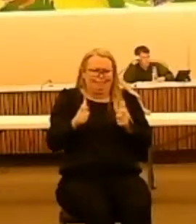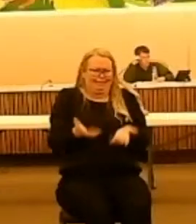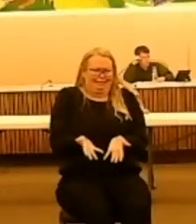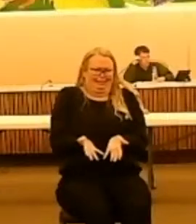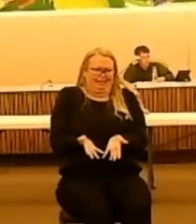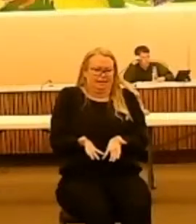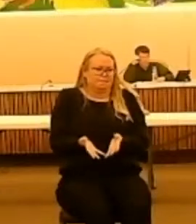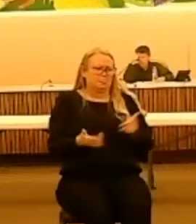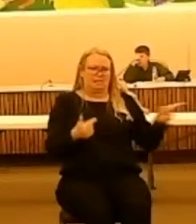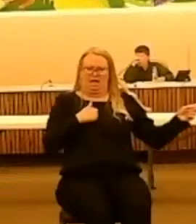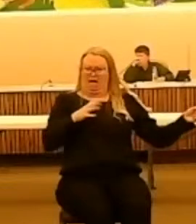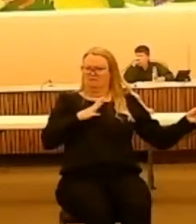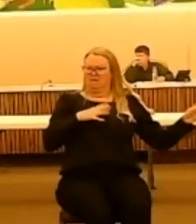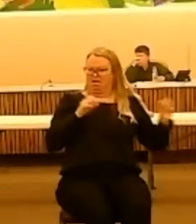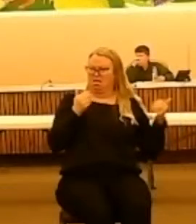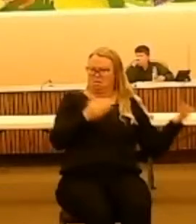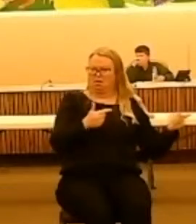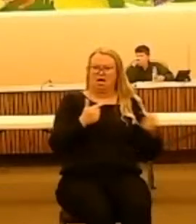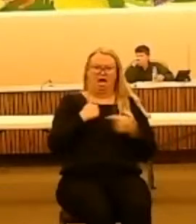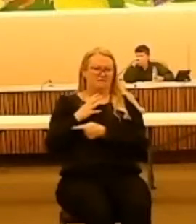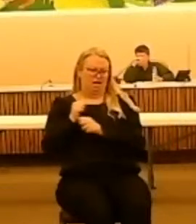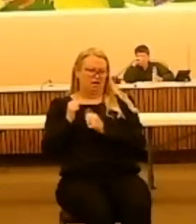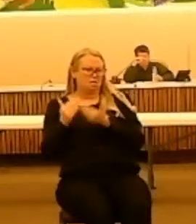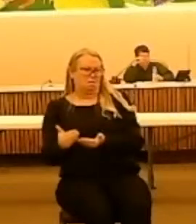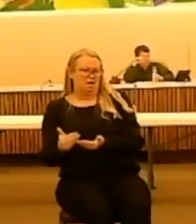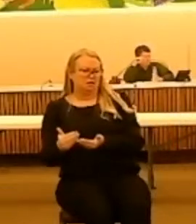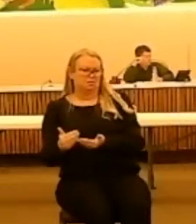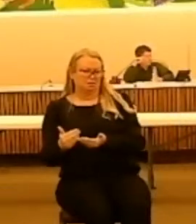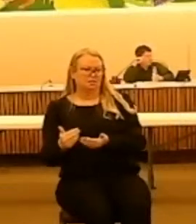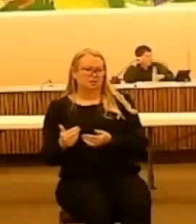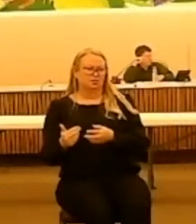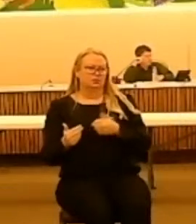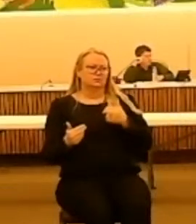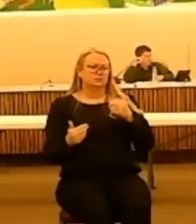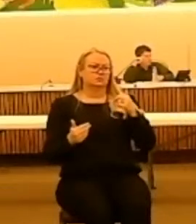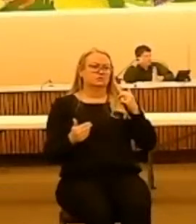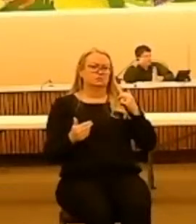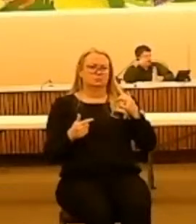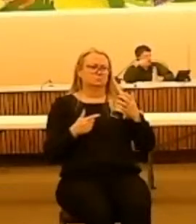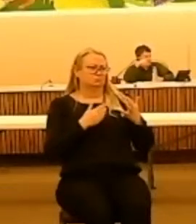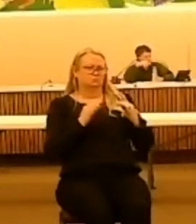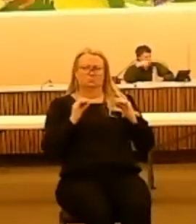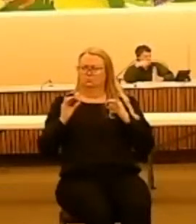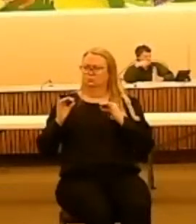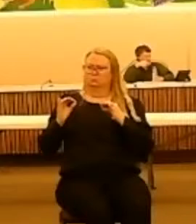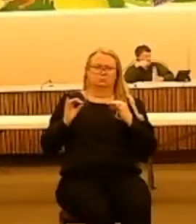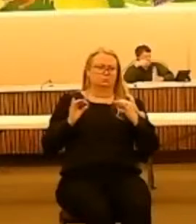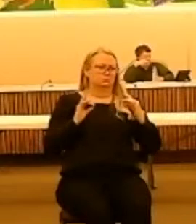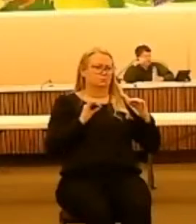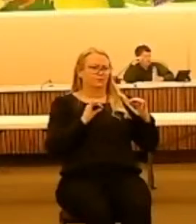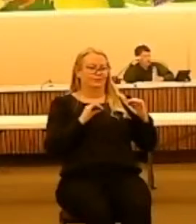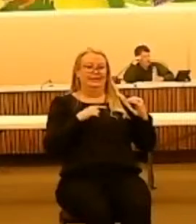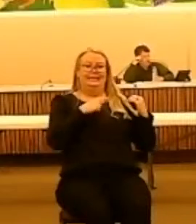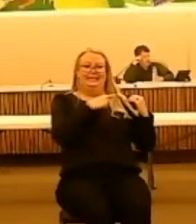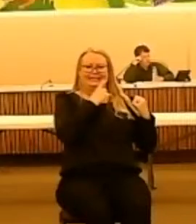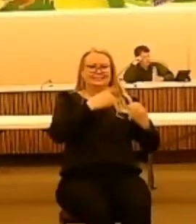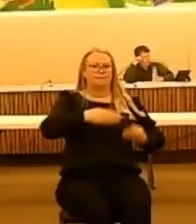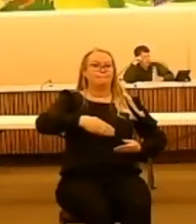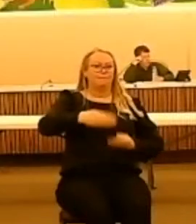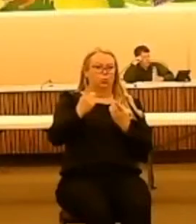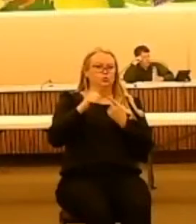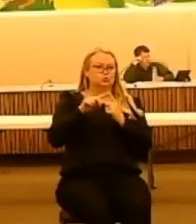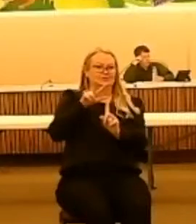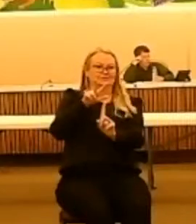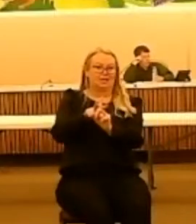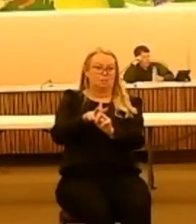I'm good. So, Good. I think so it's a great resolution. so you good, Stafford? Well, we'd have to, he has a motion on the table right now